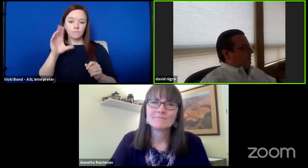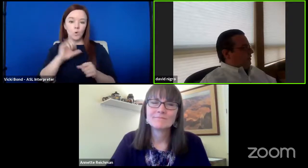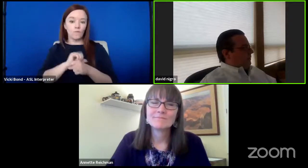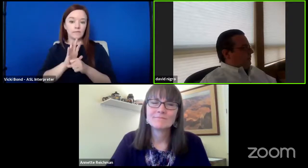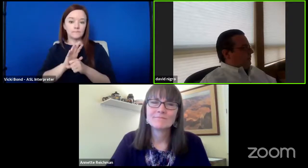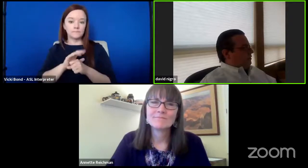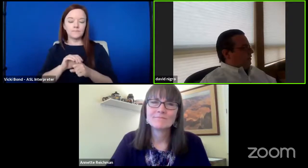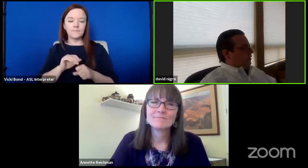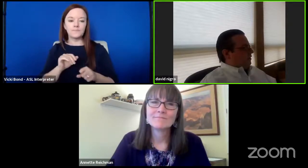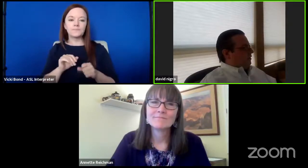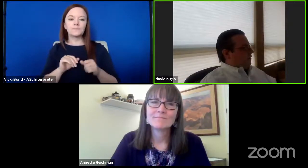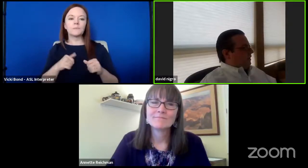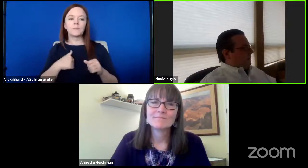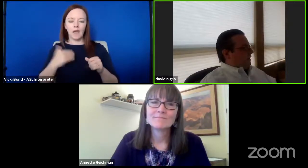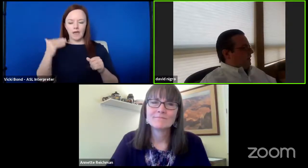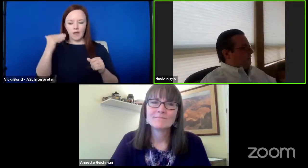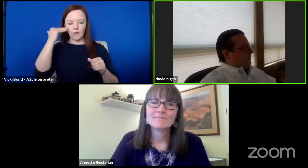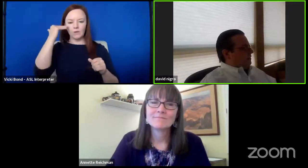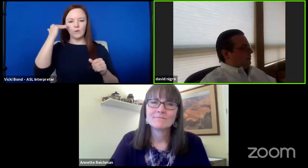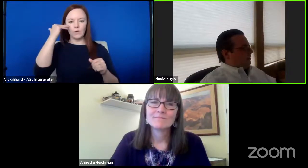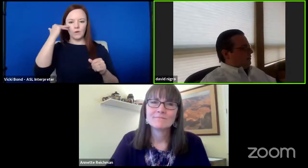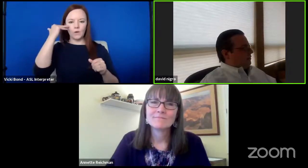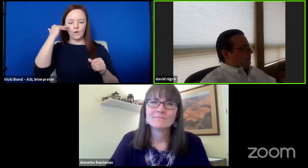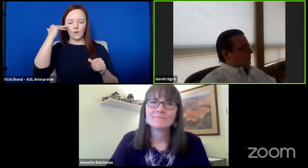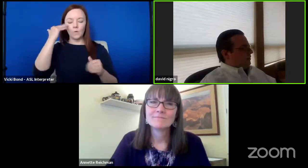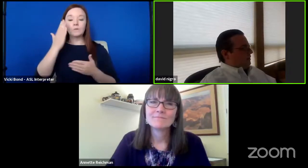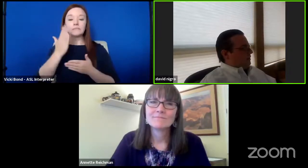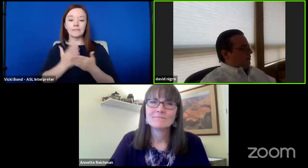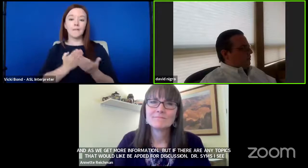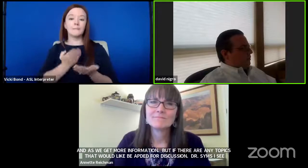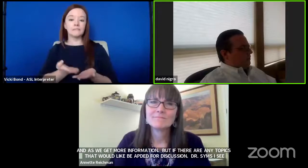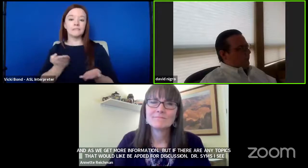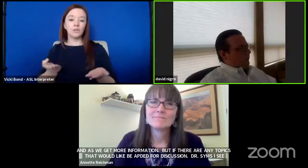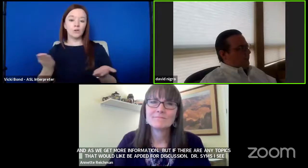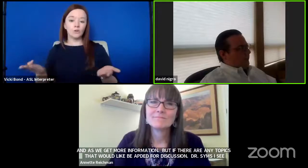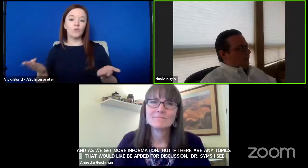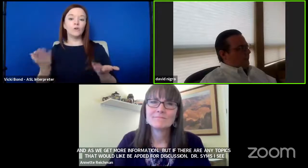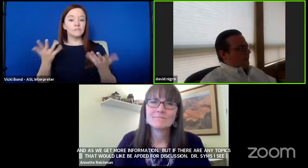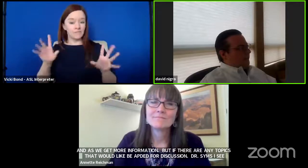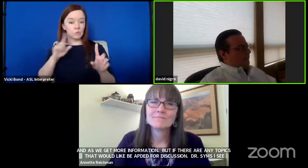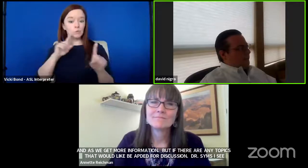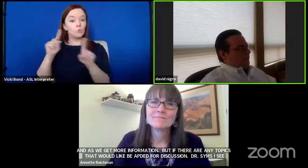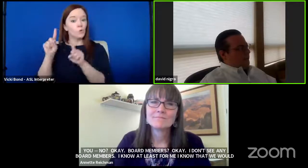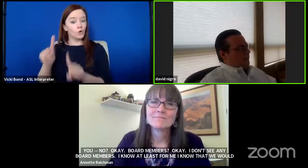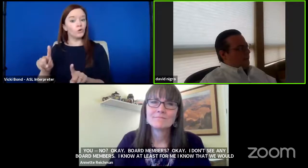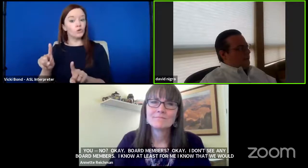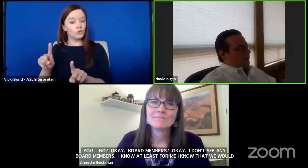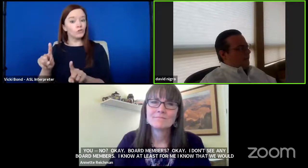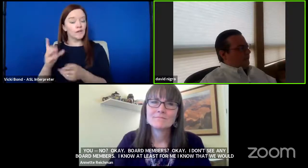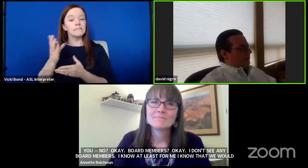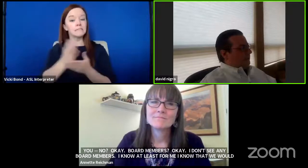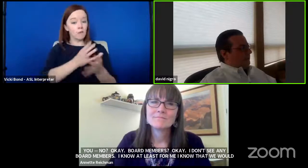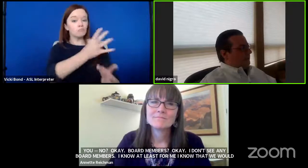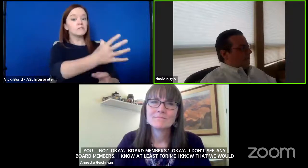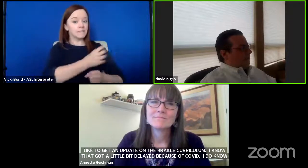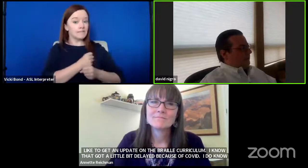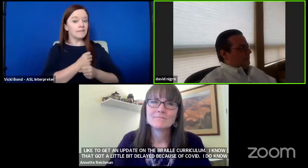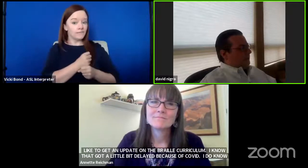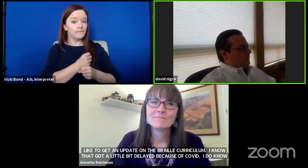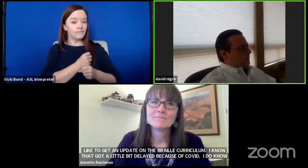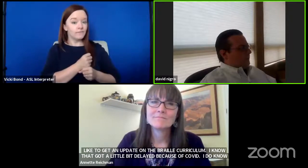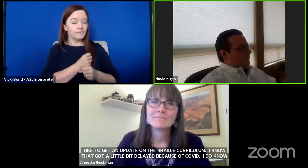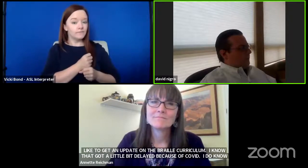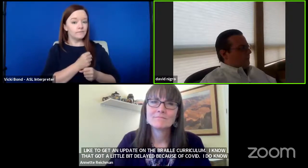COVID. I do know that some of those materials have been ordered and some have been received, although